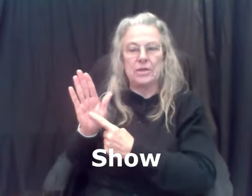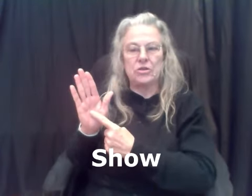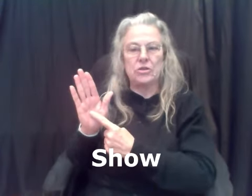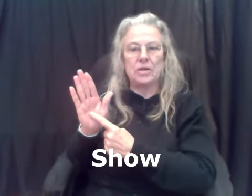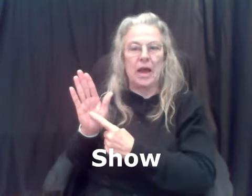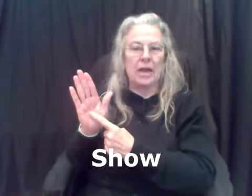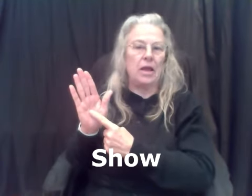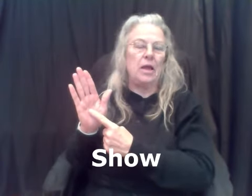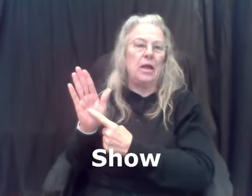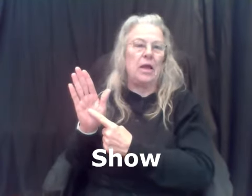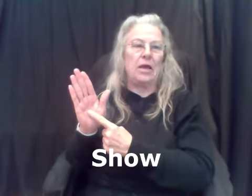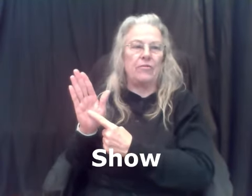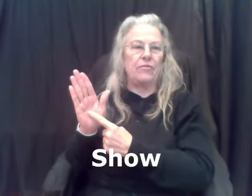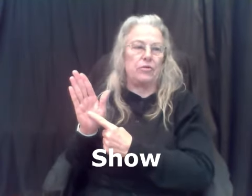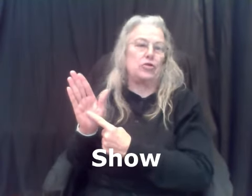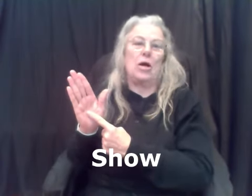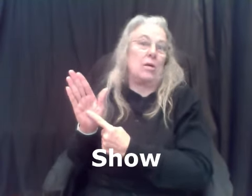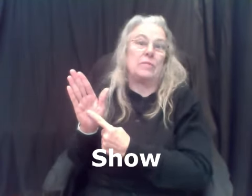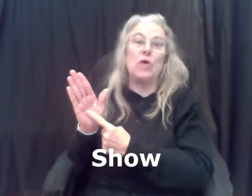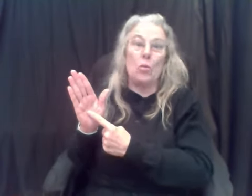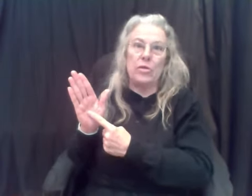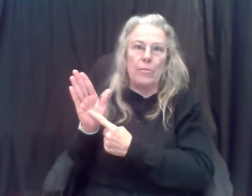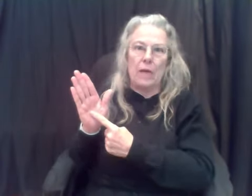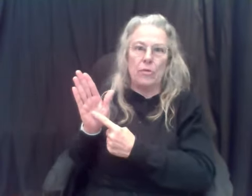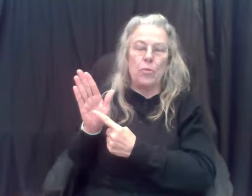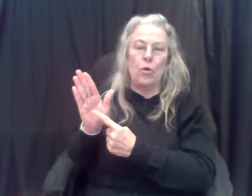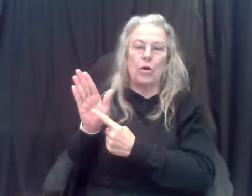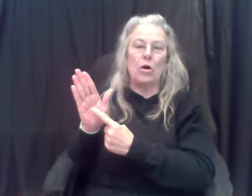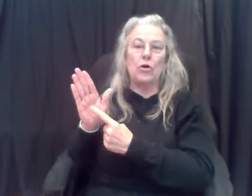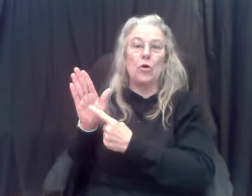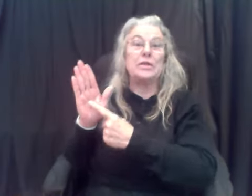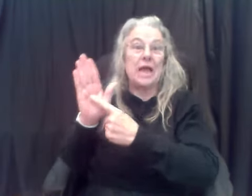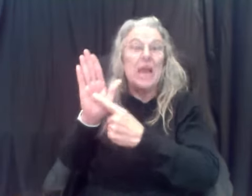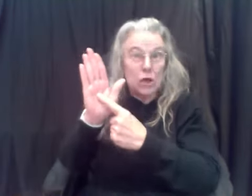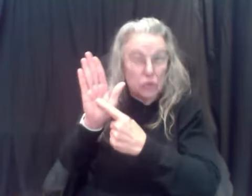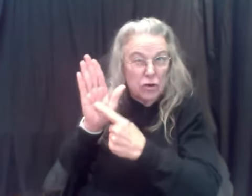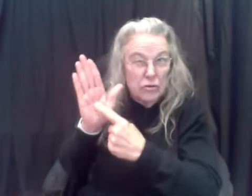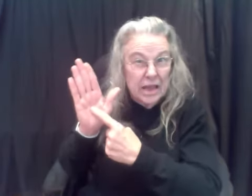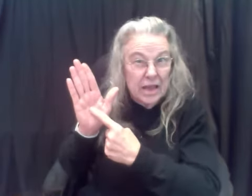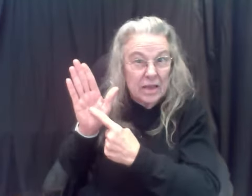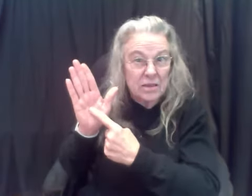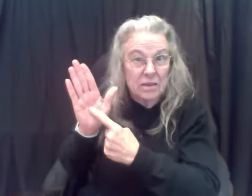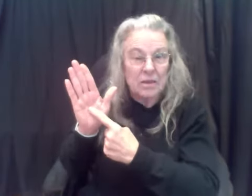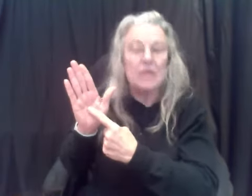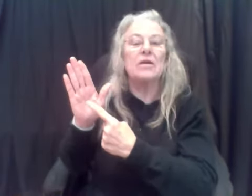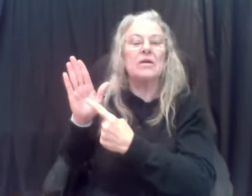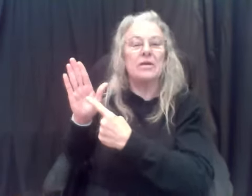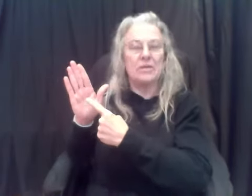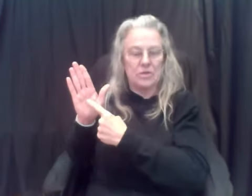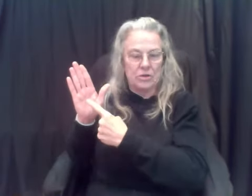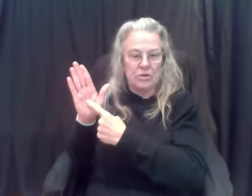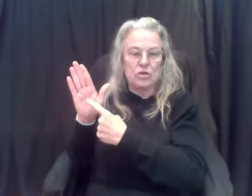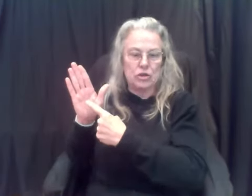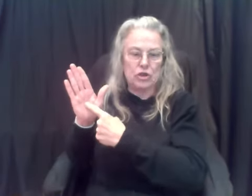just like if your child comes home with a bad report card you're going to say do you see this show